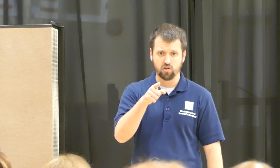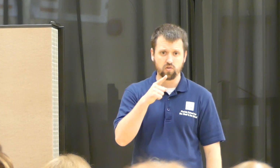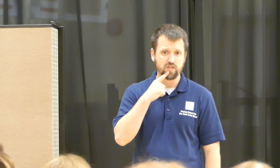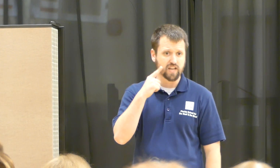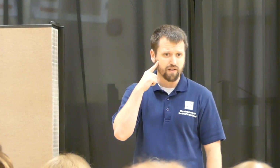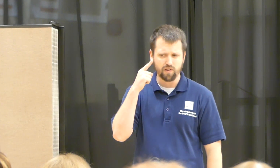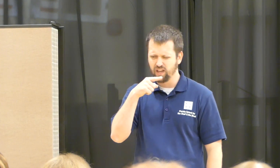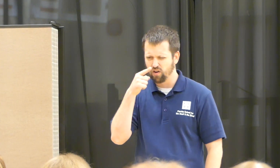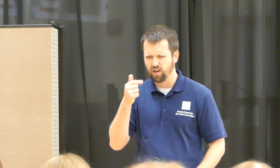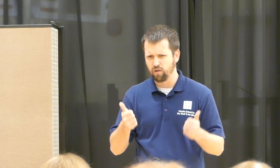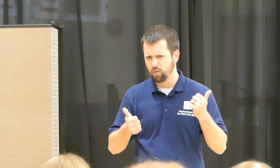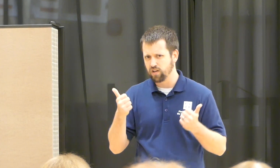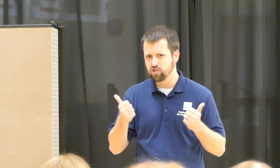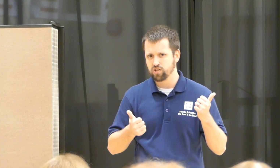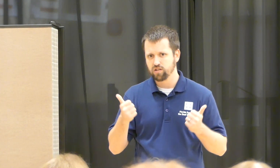you, deaf, hearing, which?